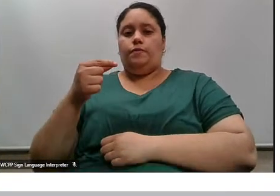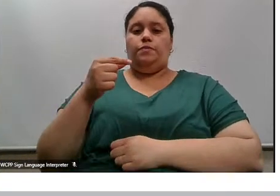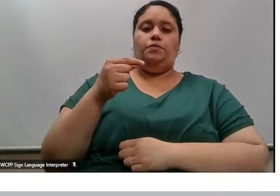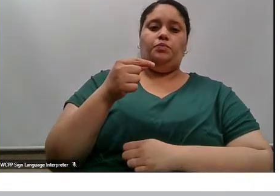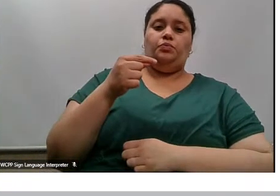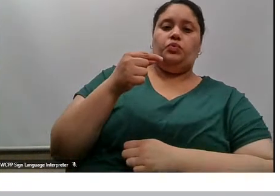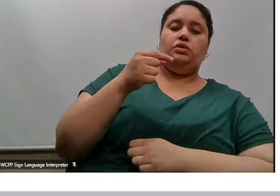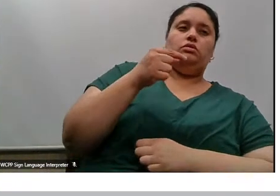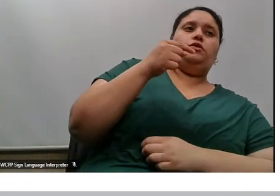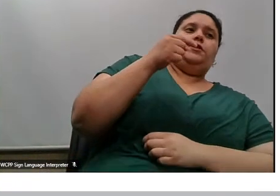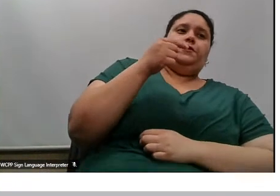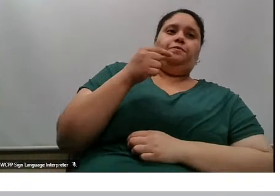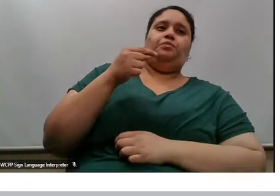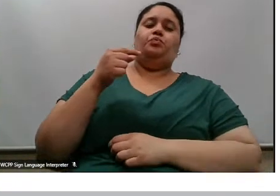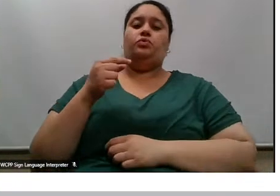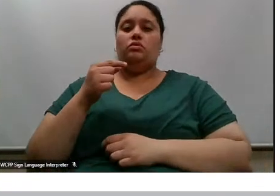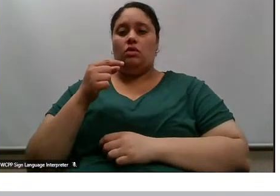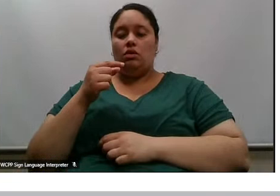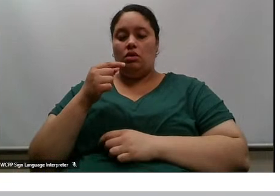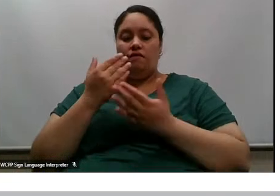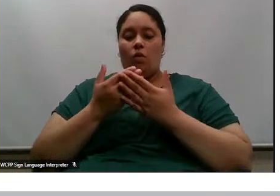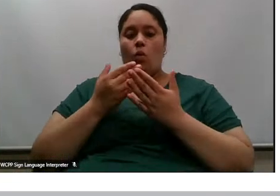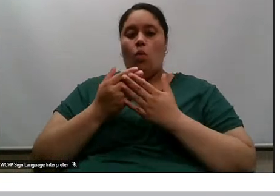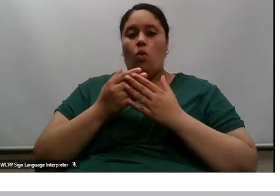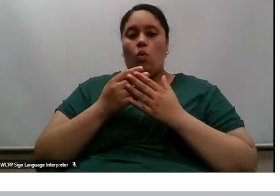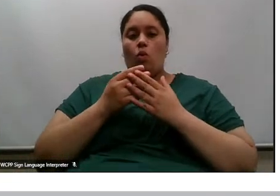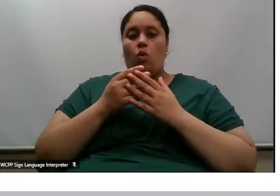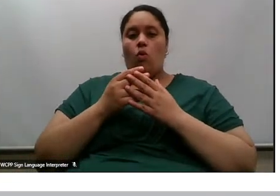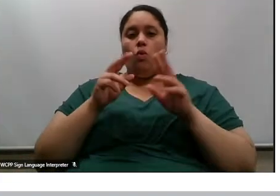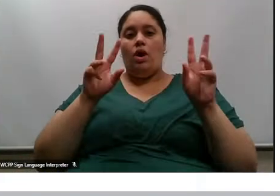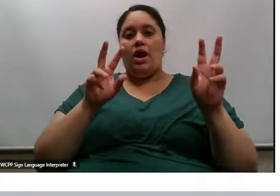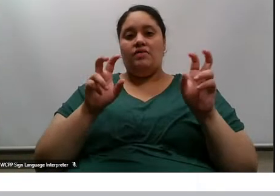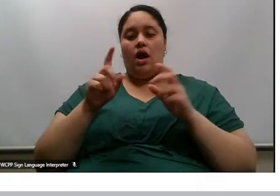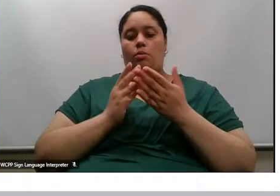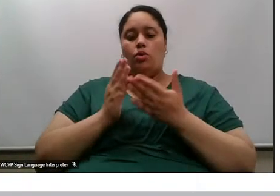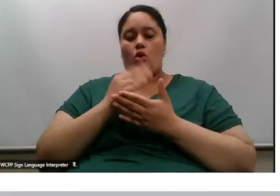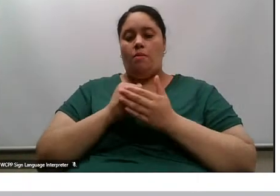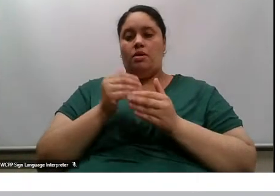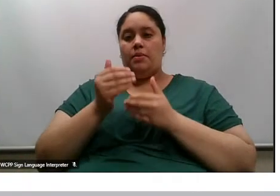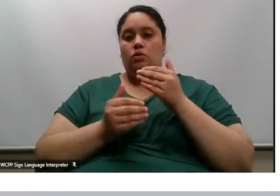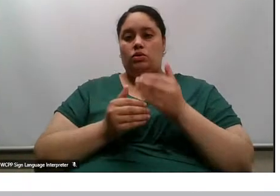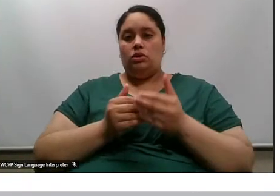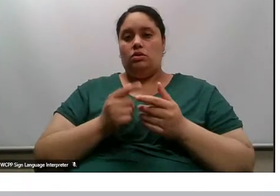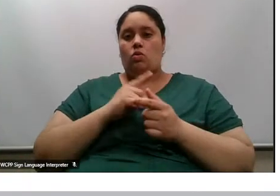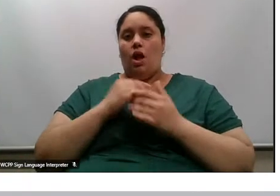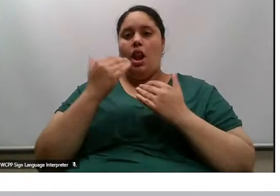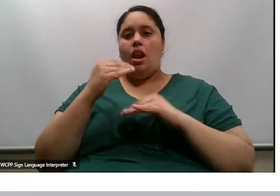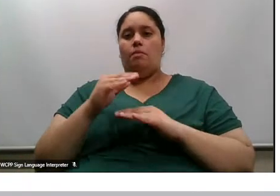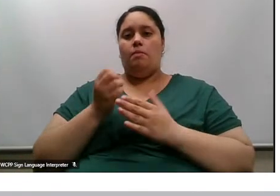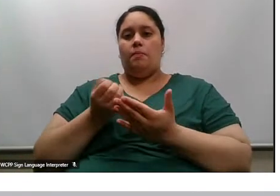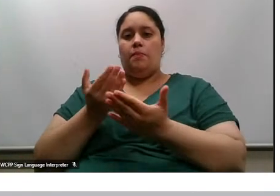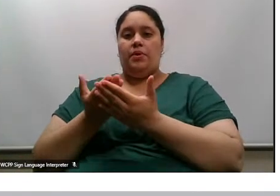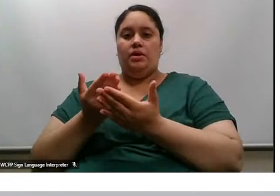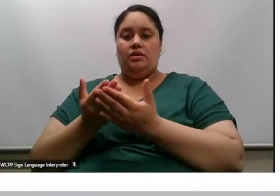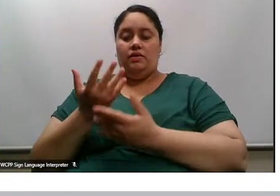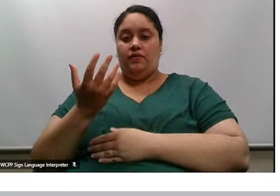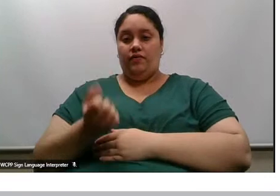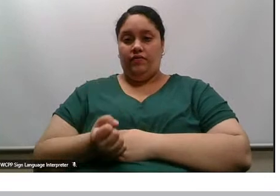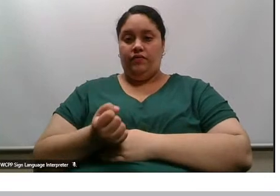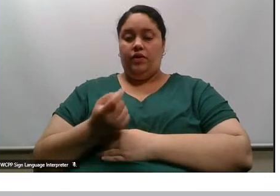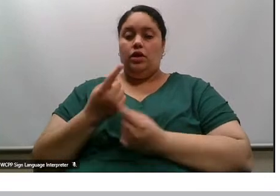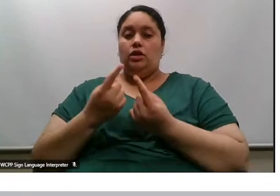of the classification and the procurement process that we followed in terms of limited bid. And the department